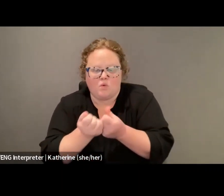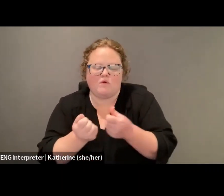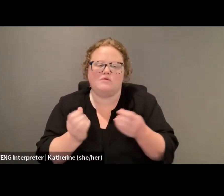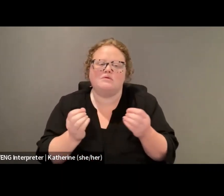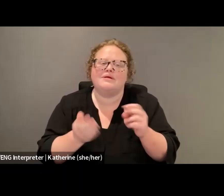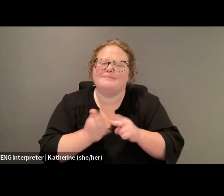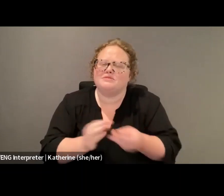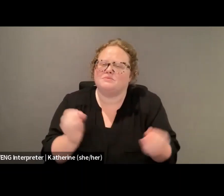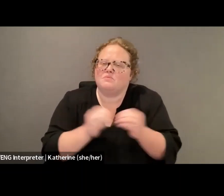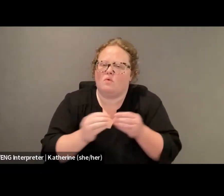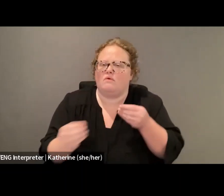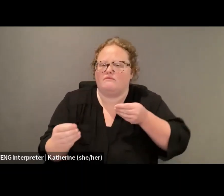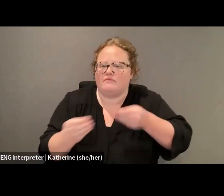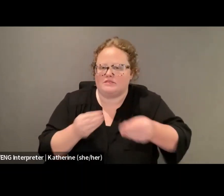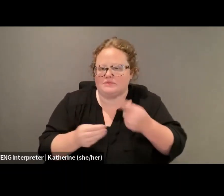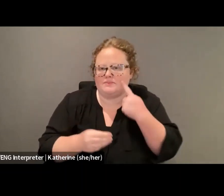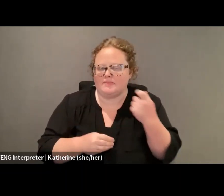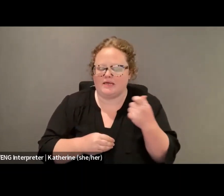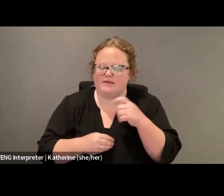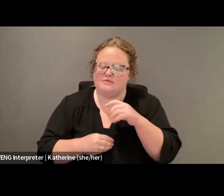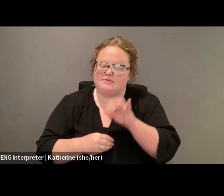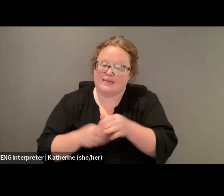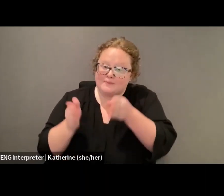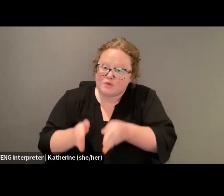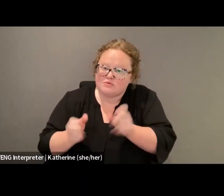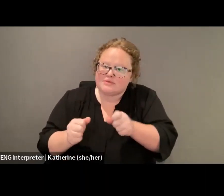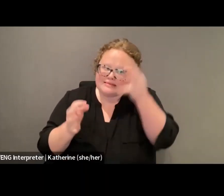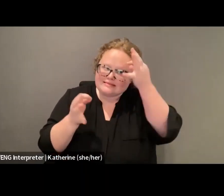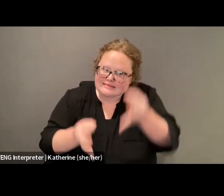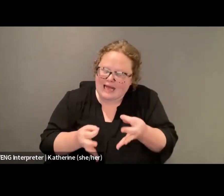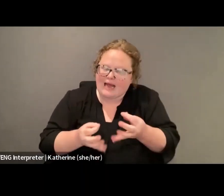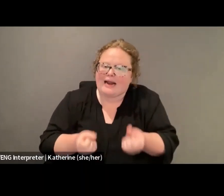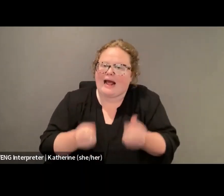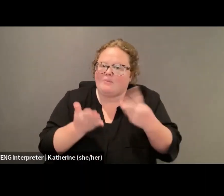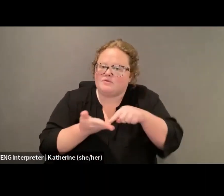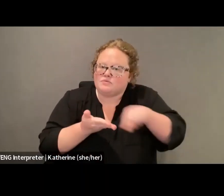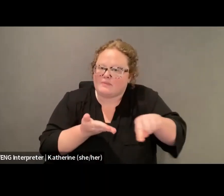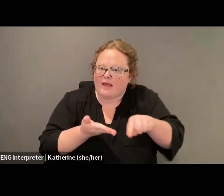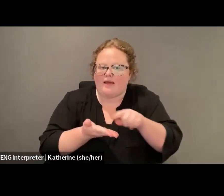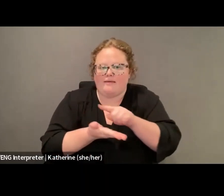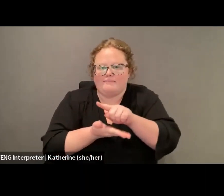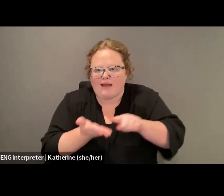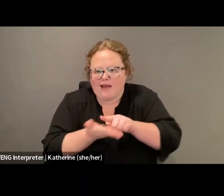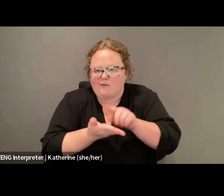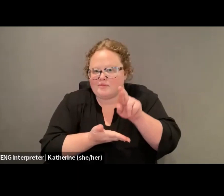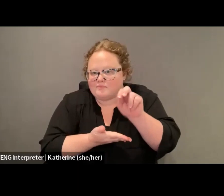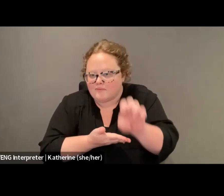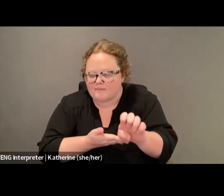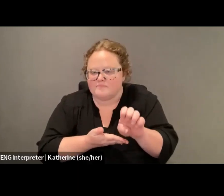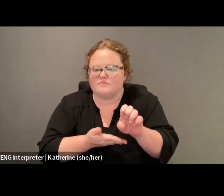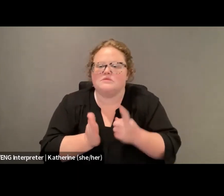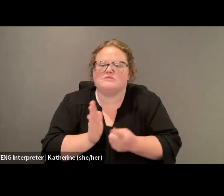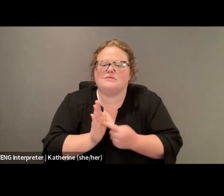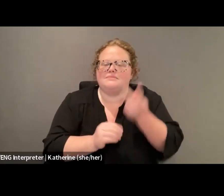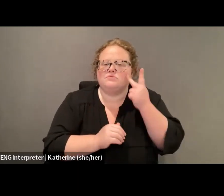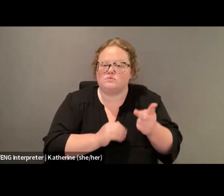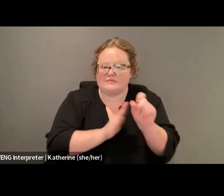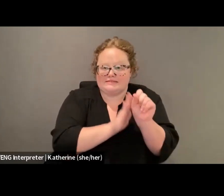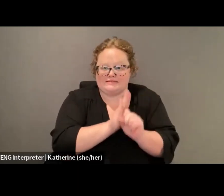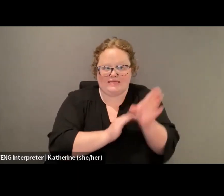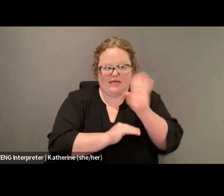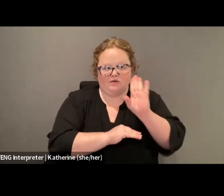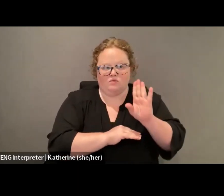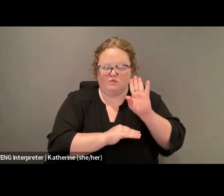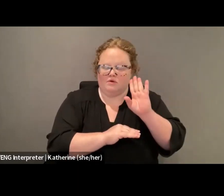the participant can set rates of pay for their staff. Often you'll see states setting a maximum that can be